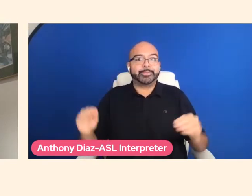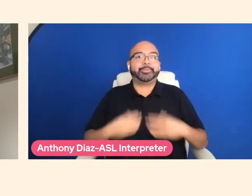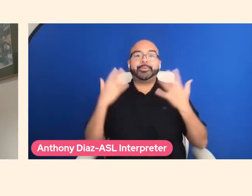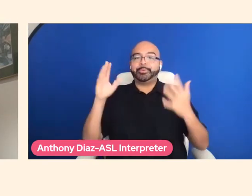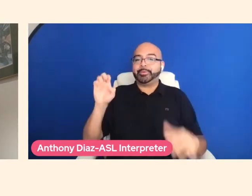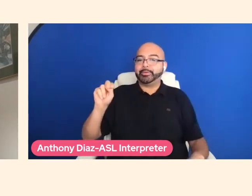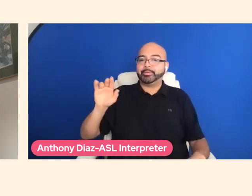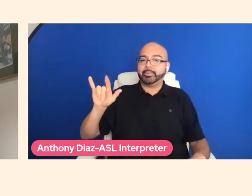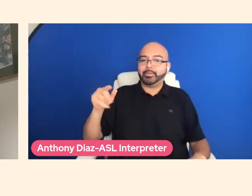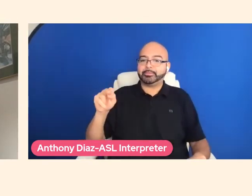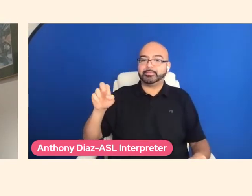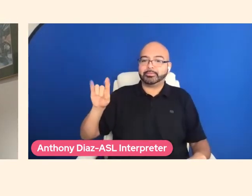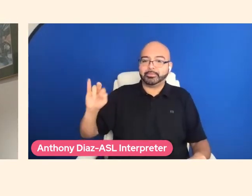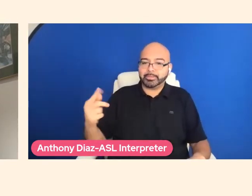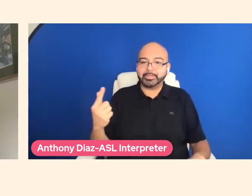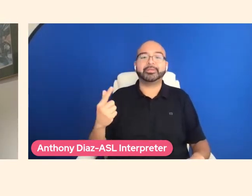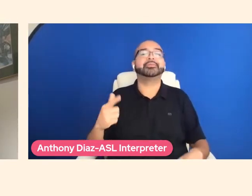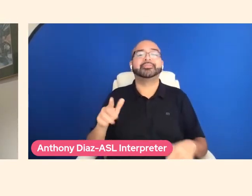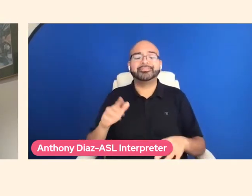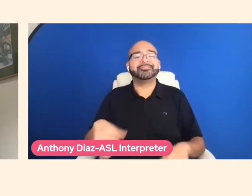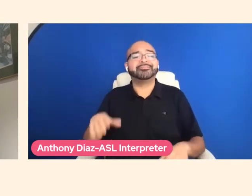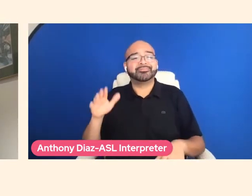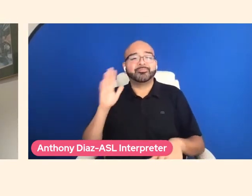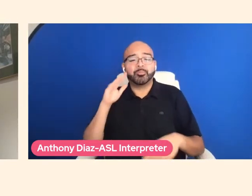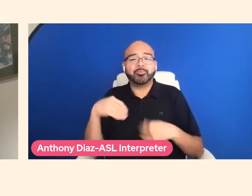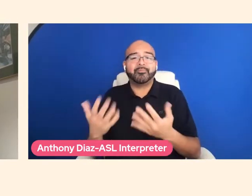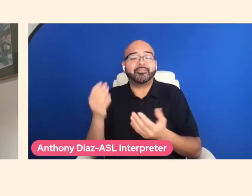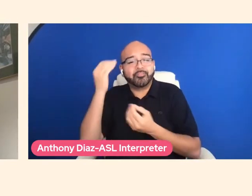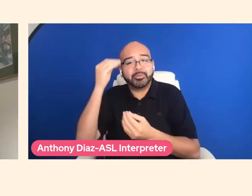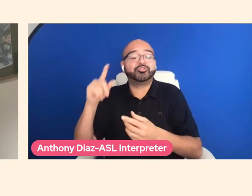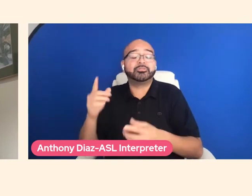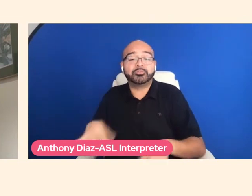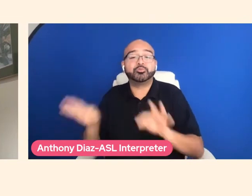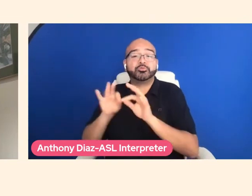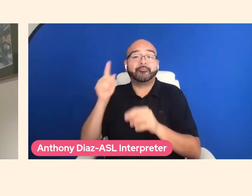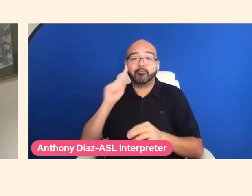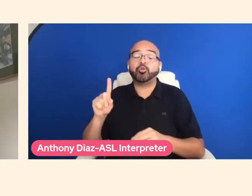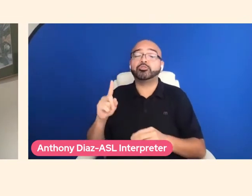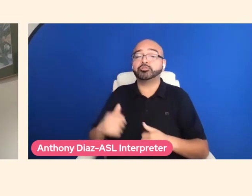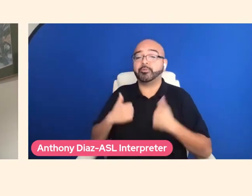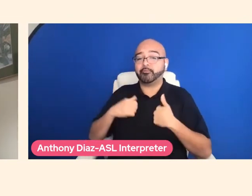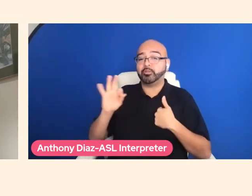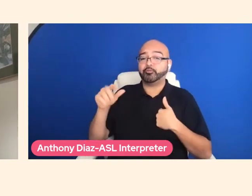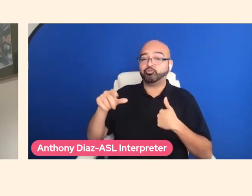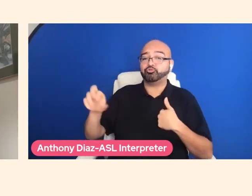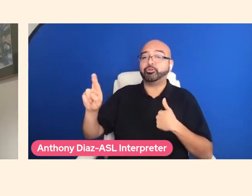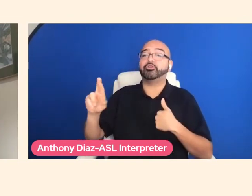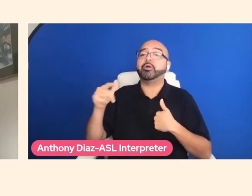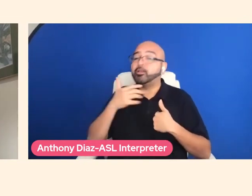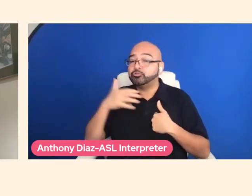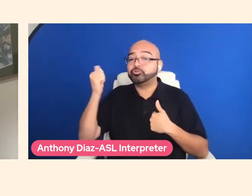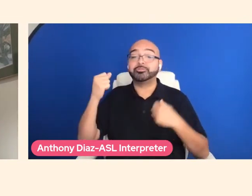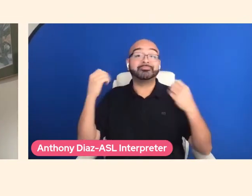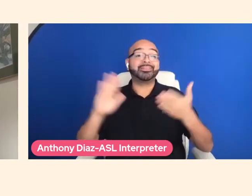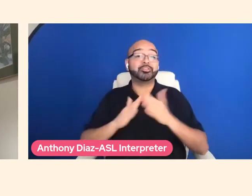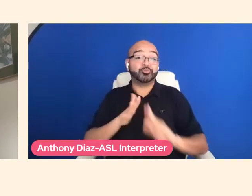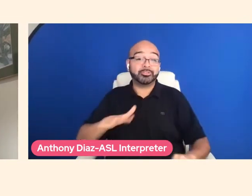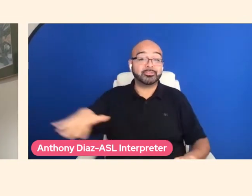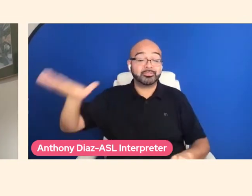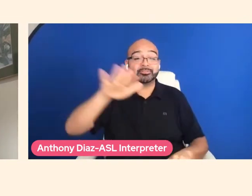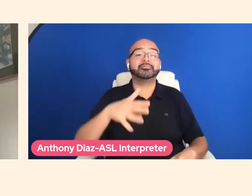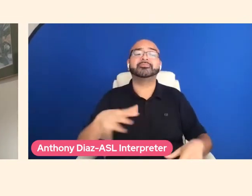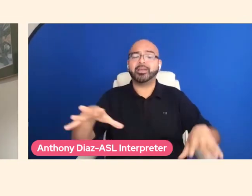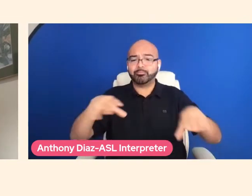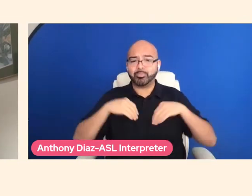aid legacies crucial for the survival and care of queer elders. Many communities across the country have embraced a mutual